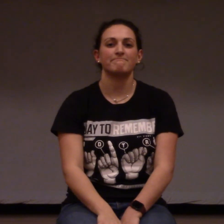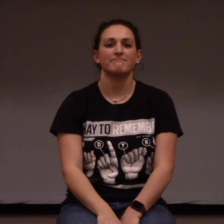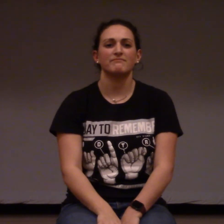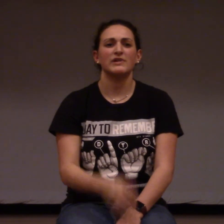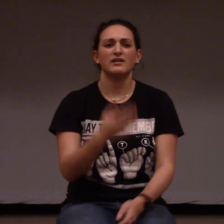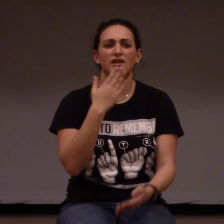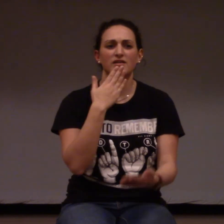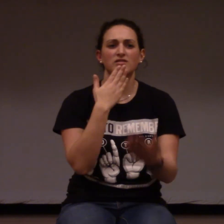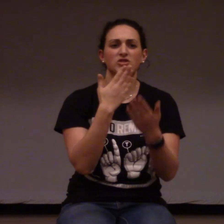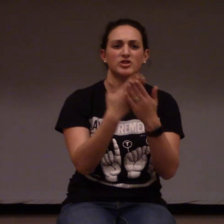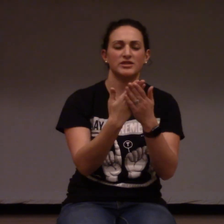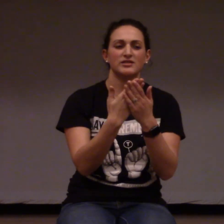Yeah, good,